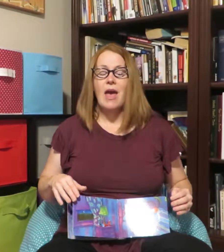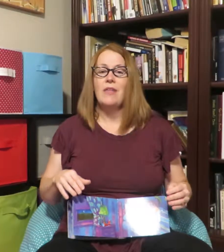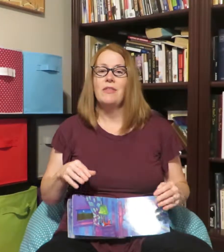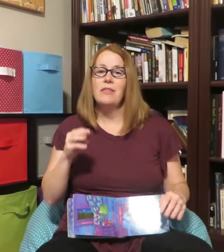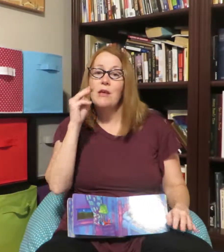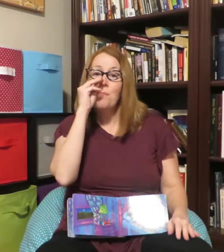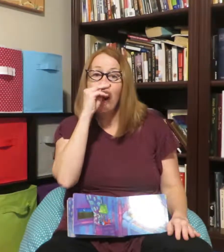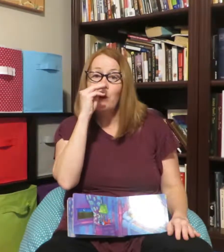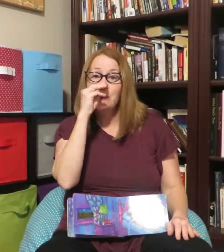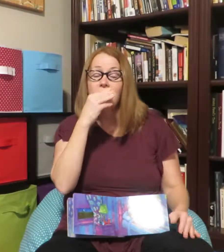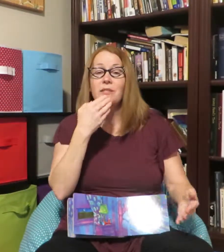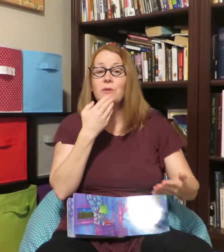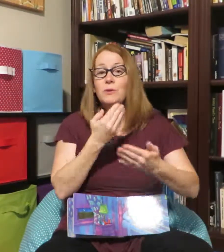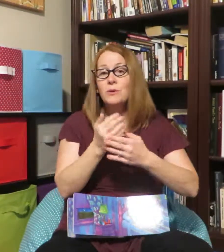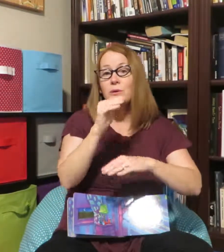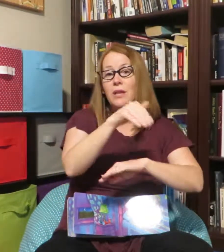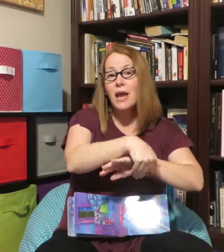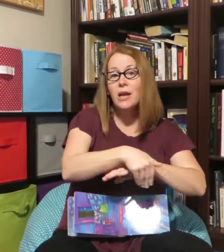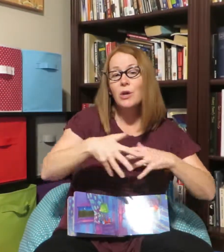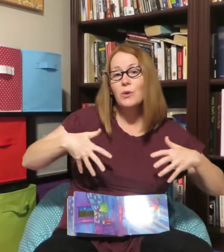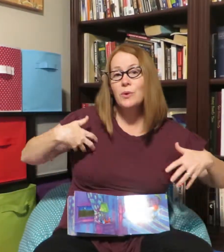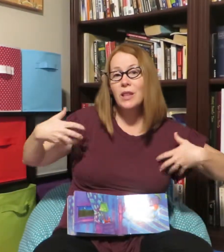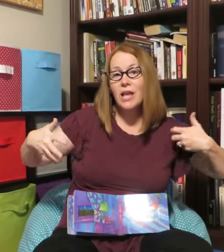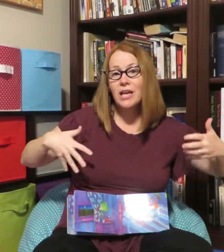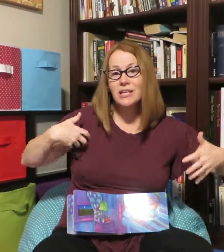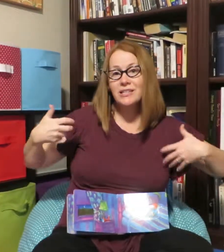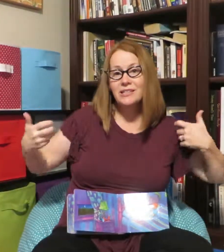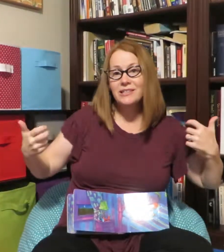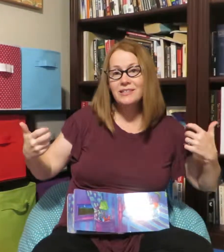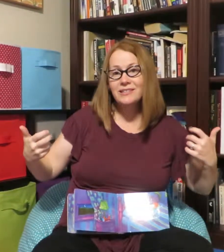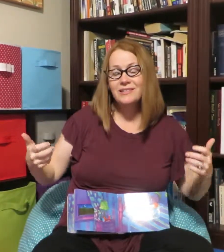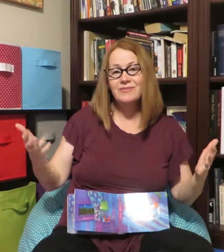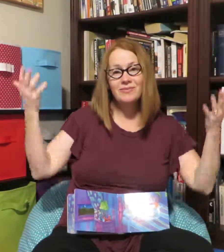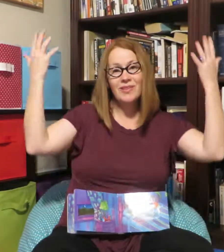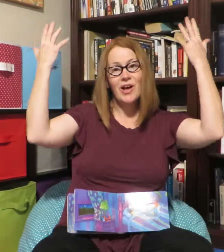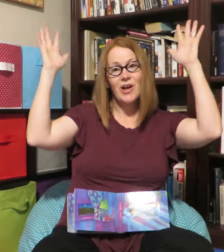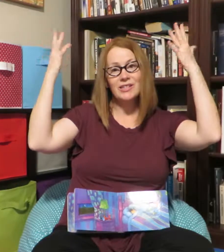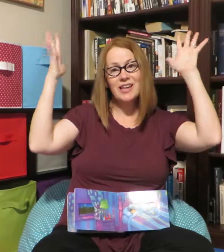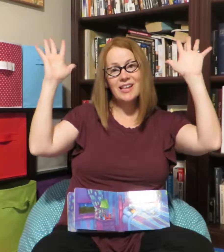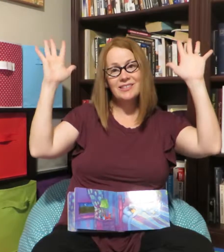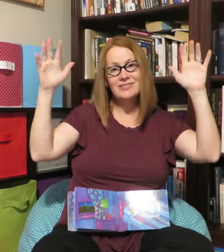And then the mouse says, "Good night, gorilla." All done.